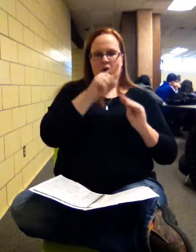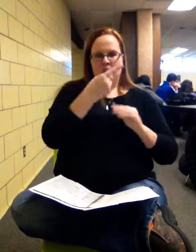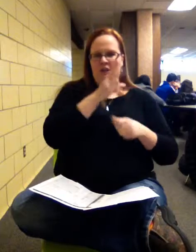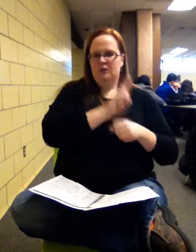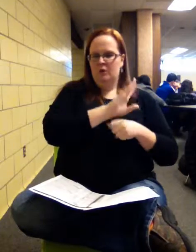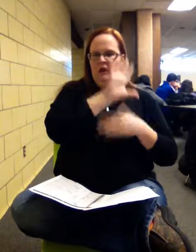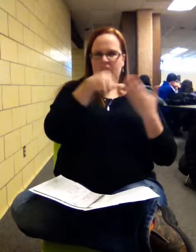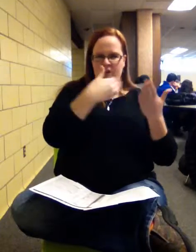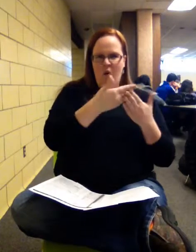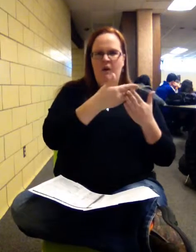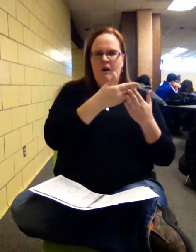sales.